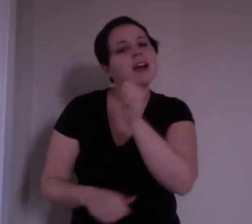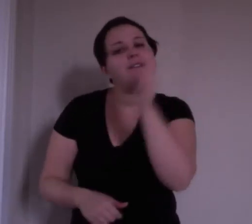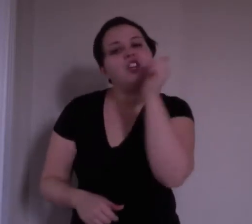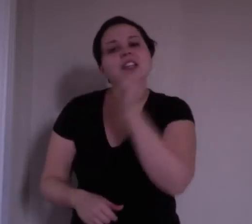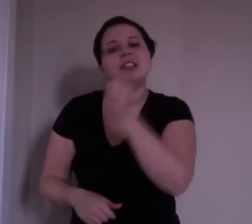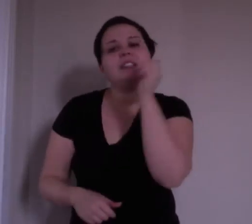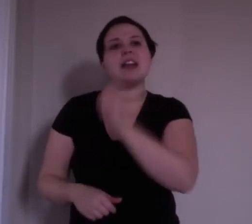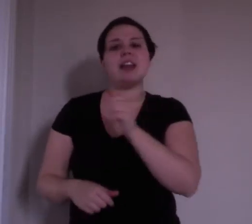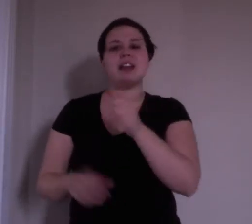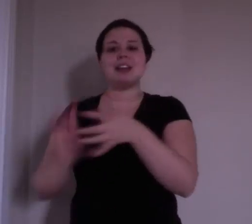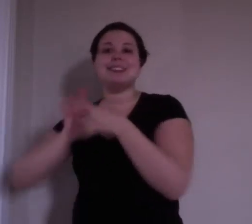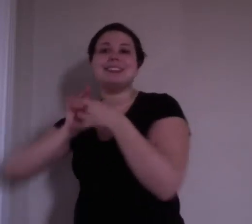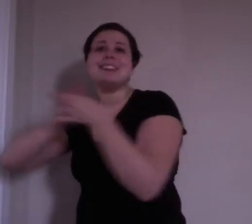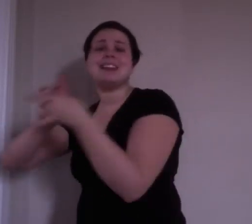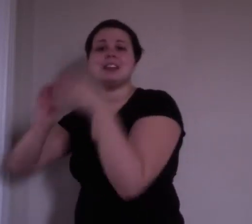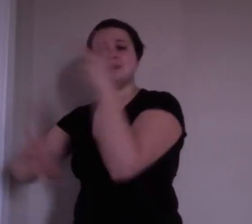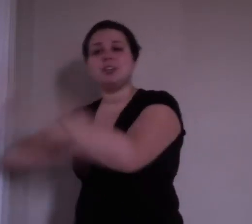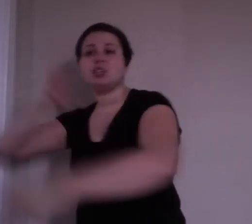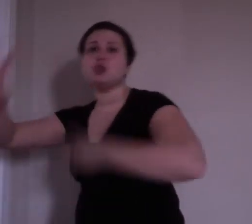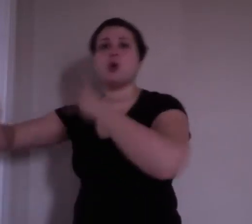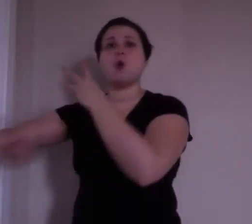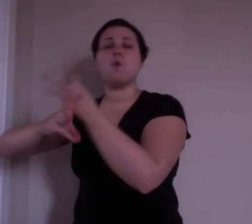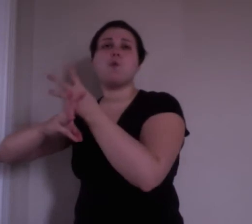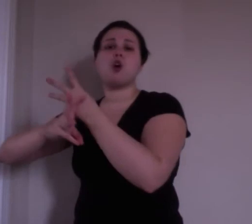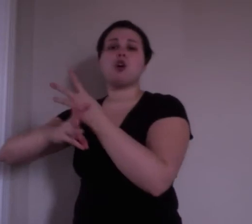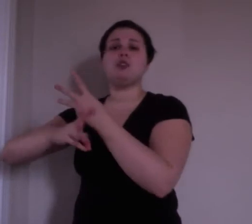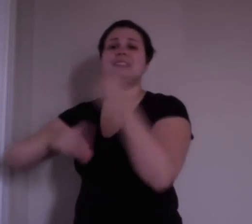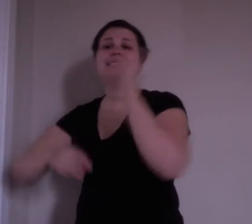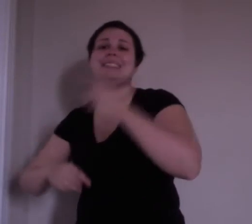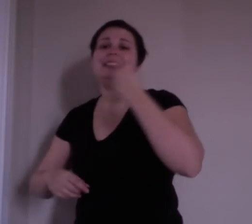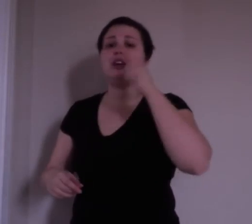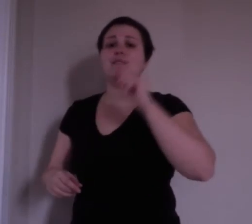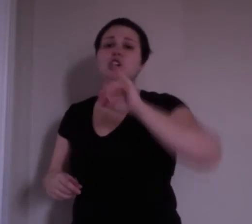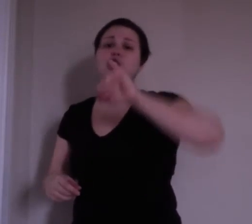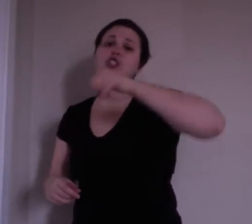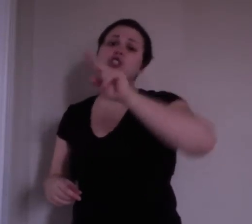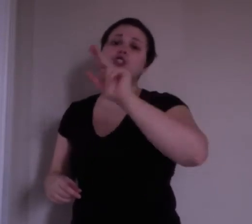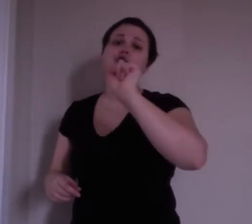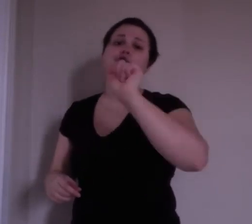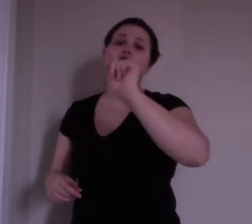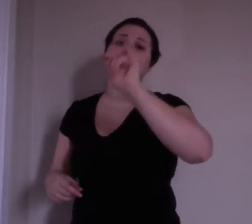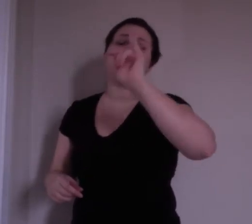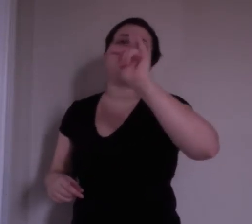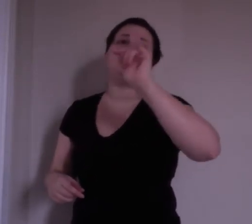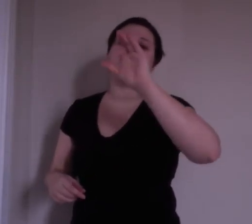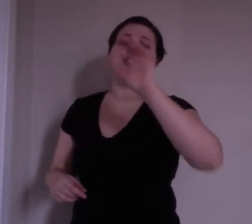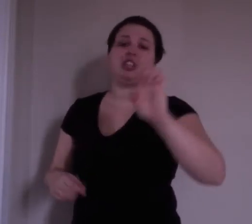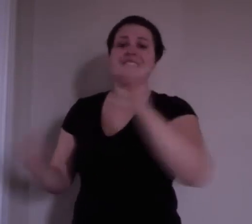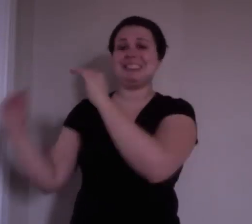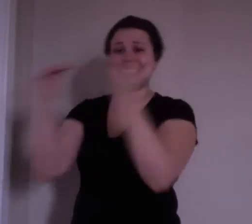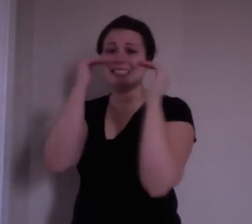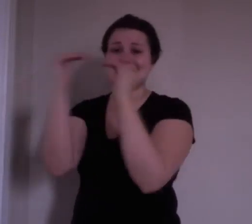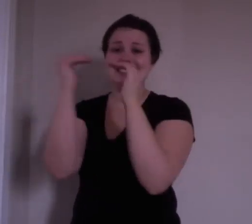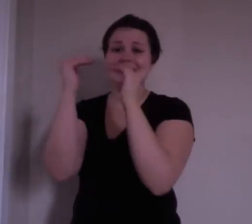global cry for justice that has moved mountains for other social justice movements. It has taken me from feeling like